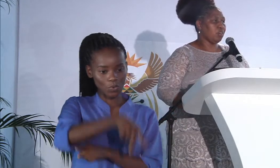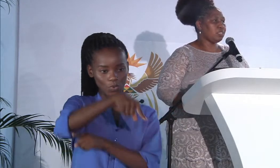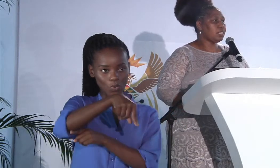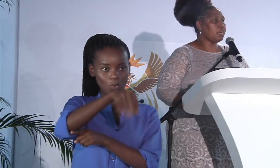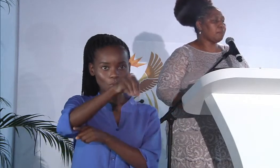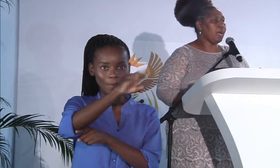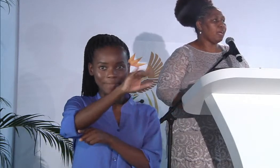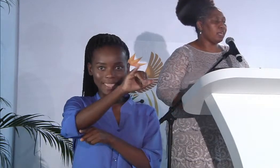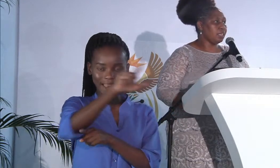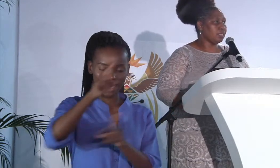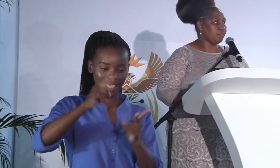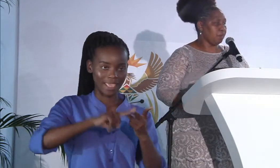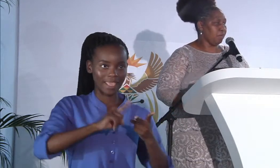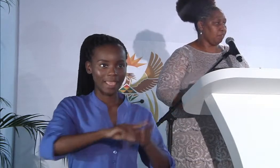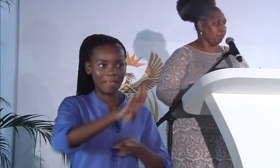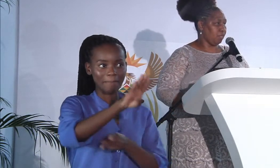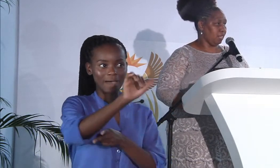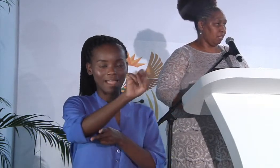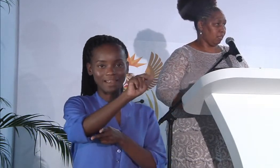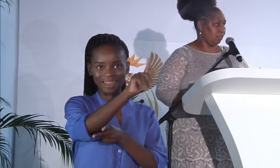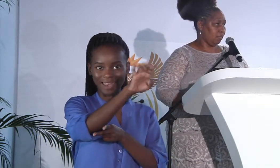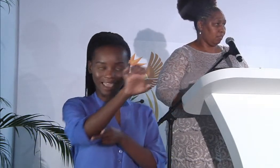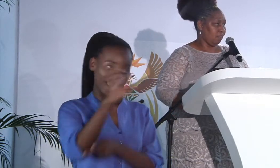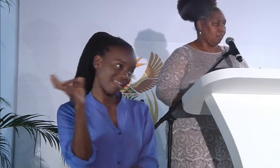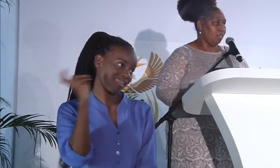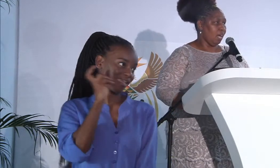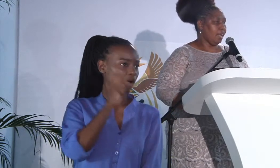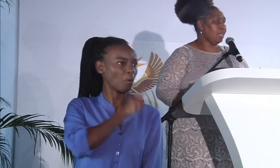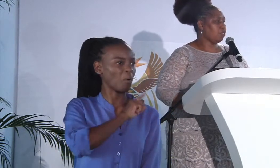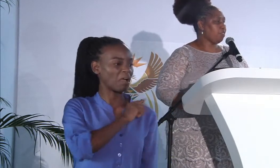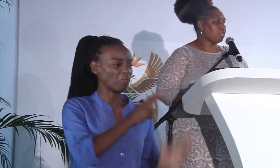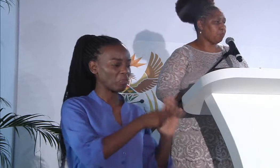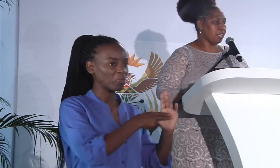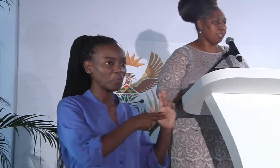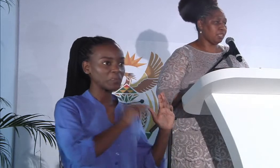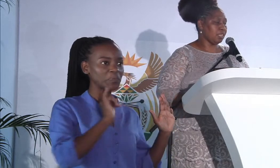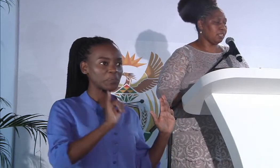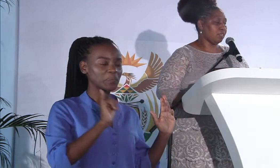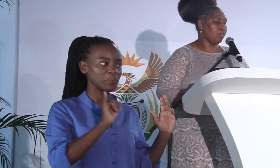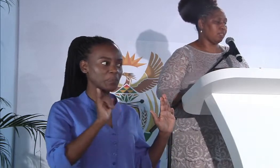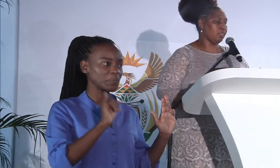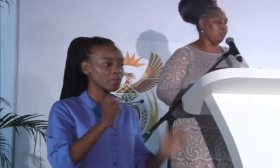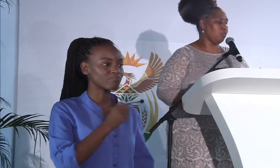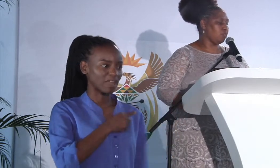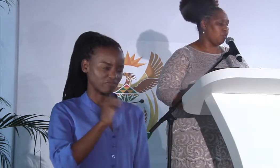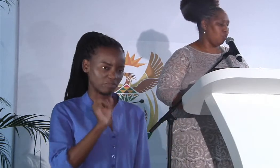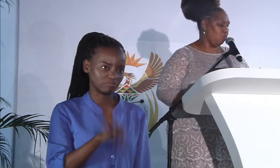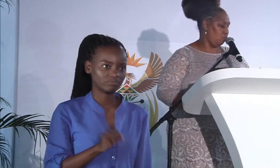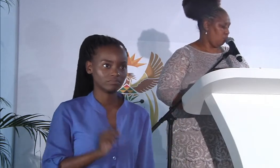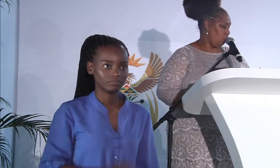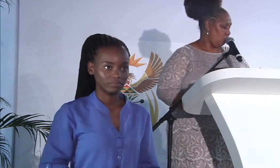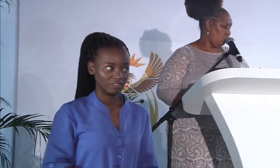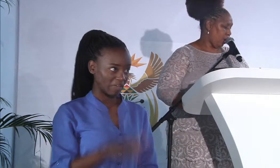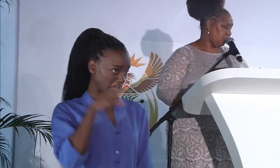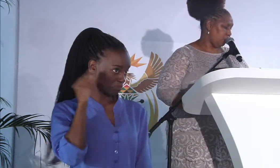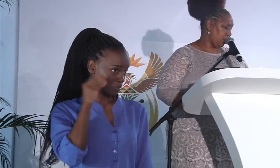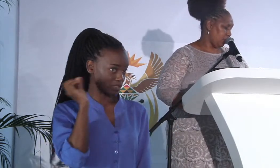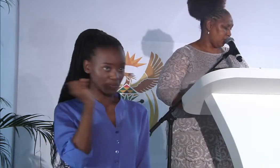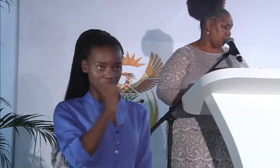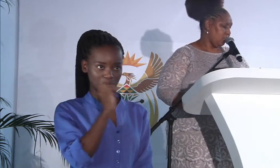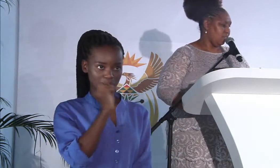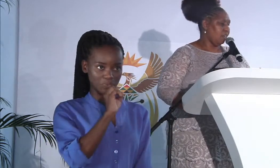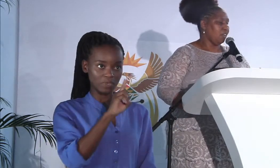because stigma, it's a very painful thing. Unless you've experienced it, you actually don't know what it